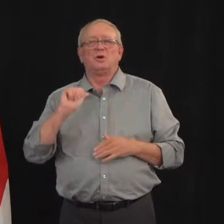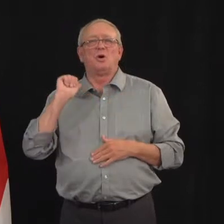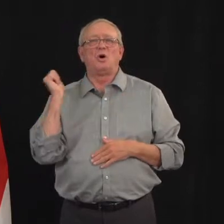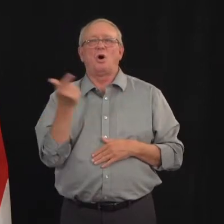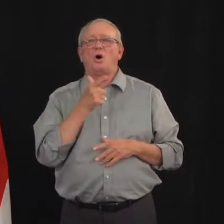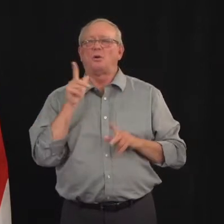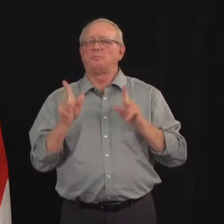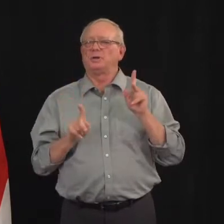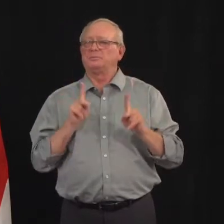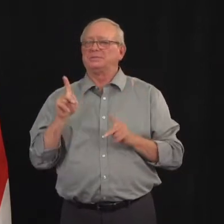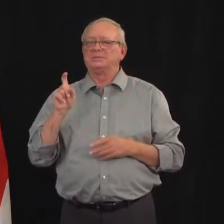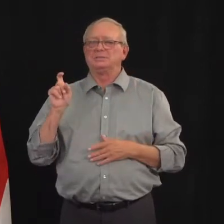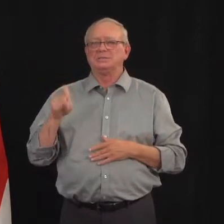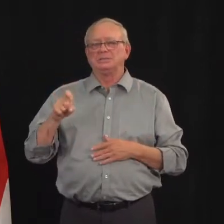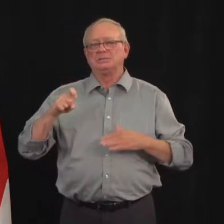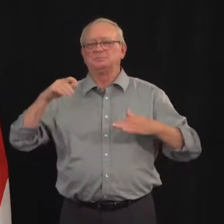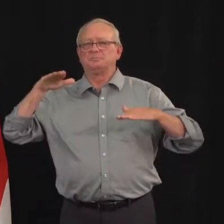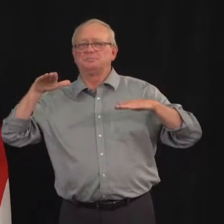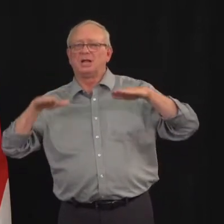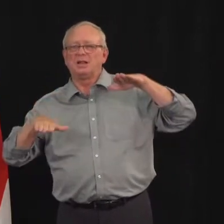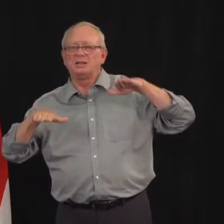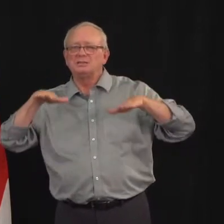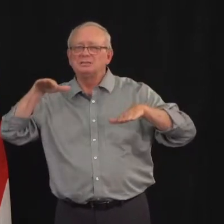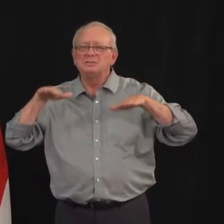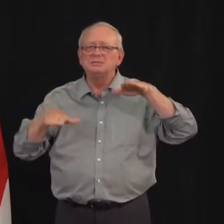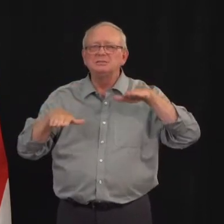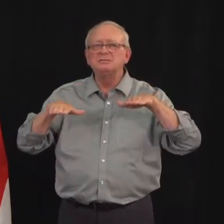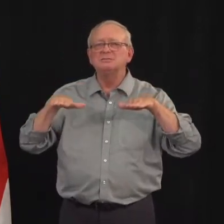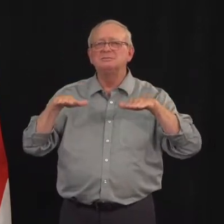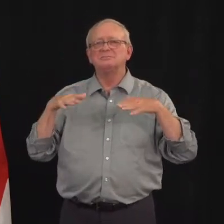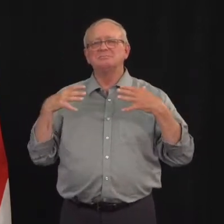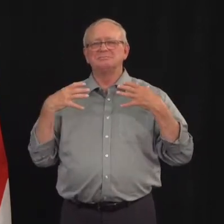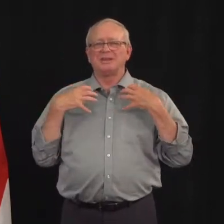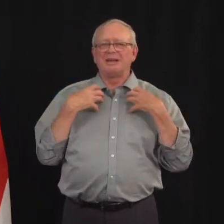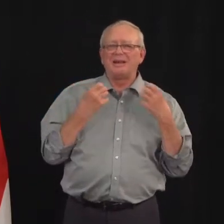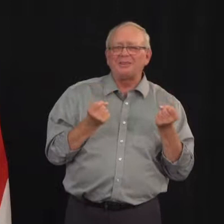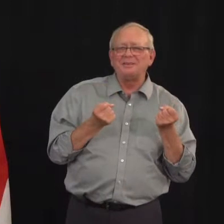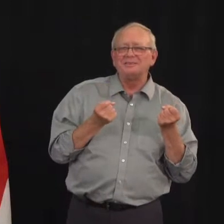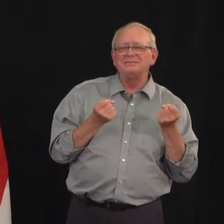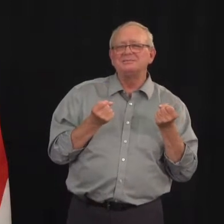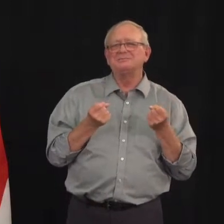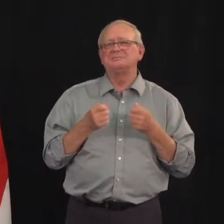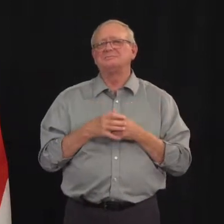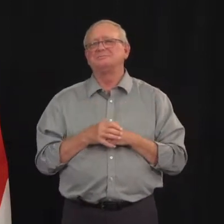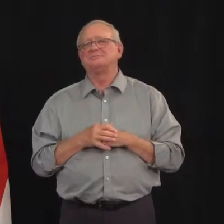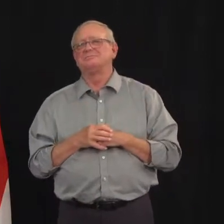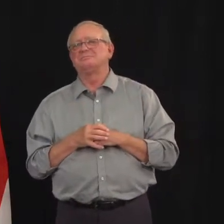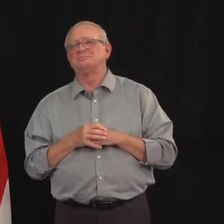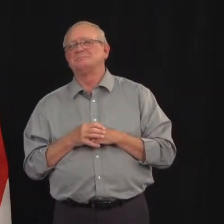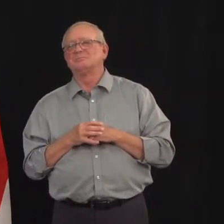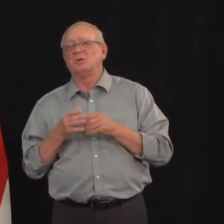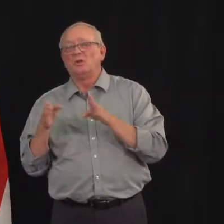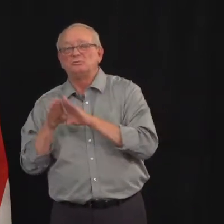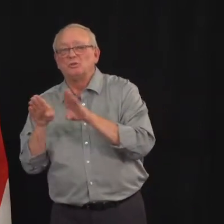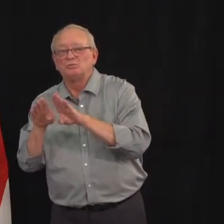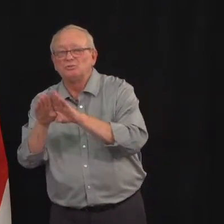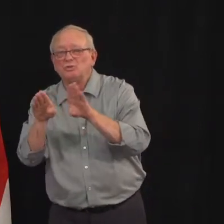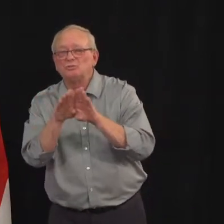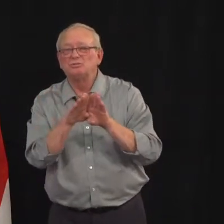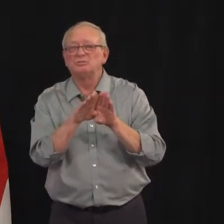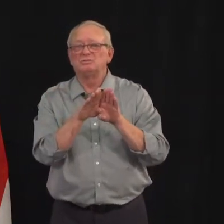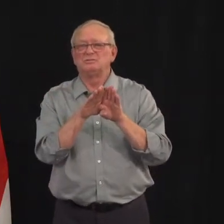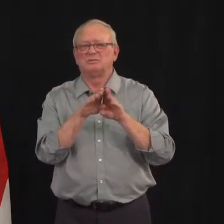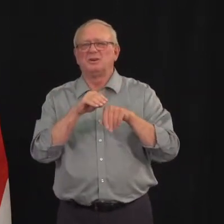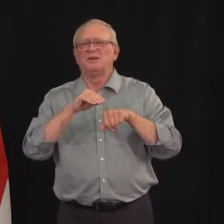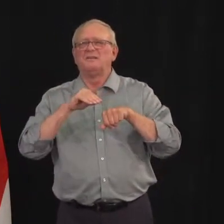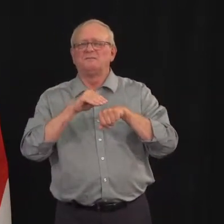to be healthy, and we did see the impacts of the closures that were in place on other aspects of people's health. So